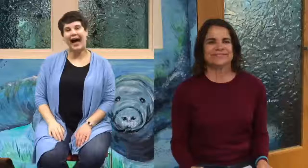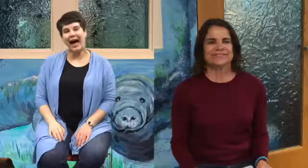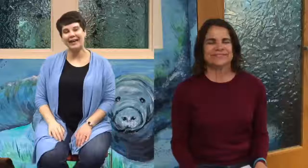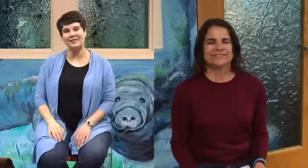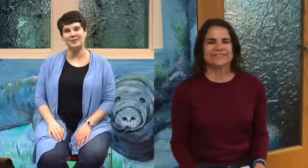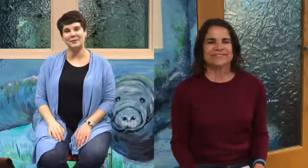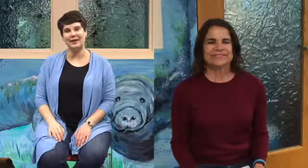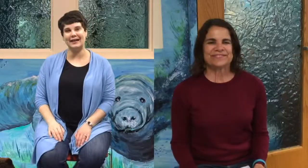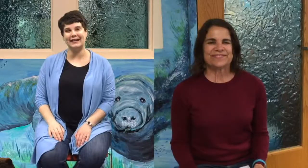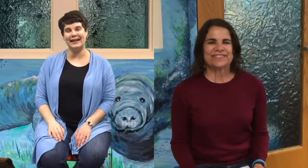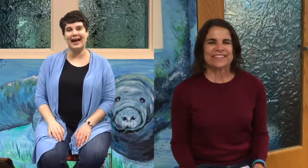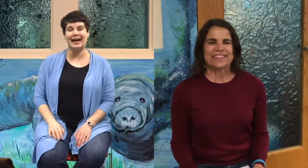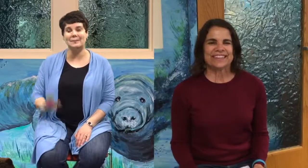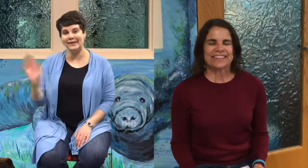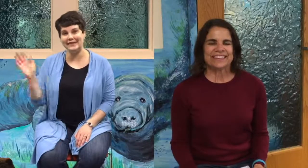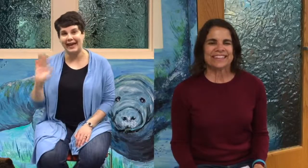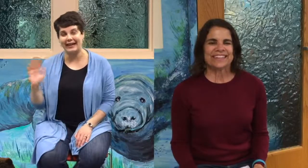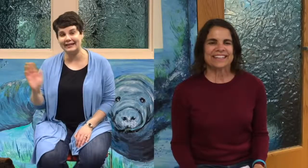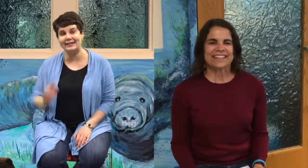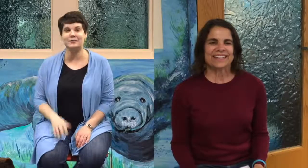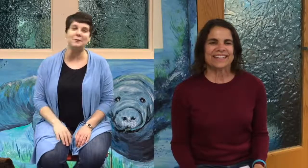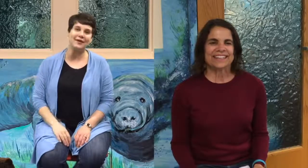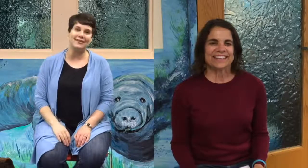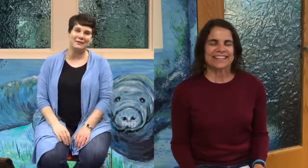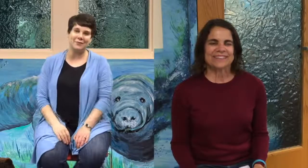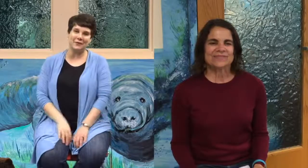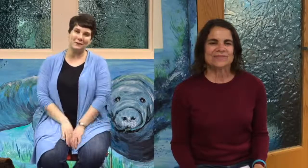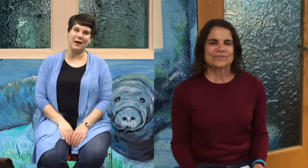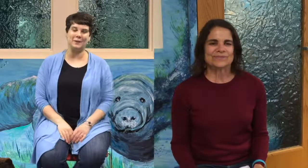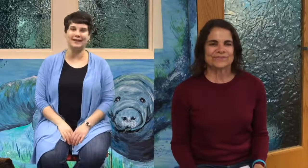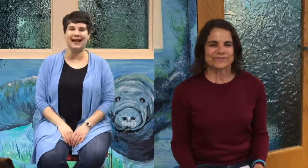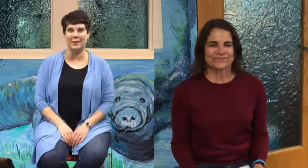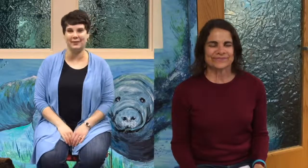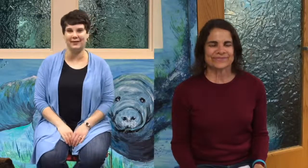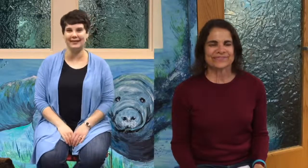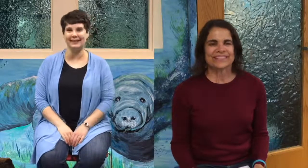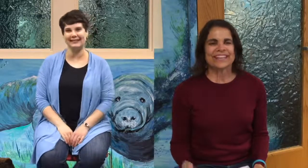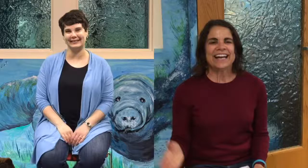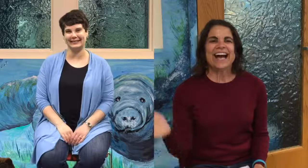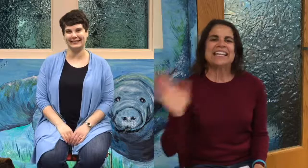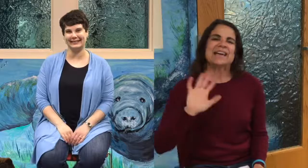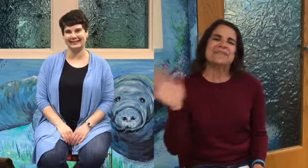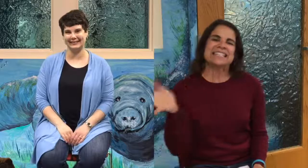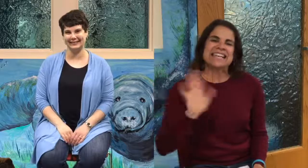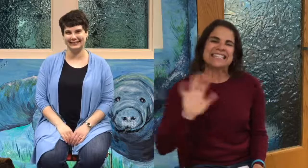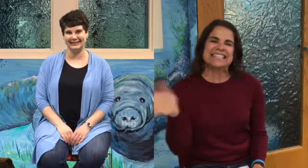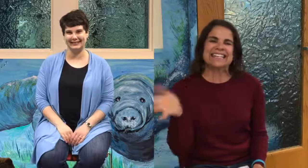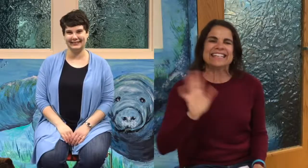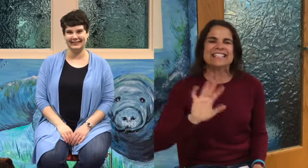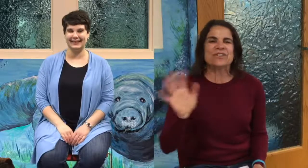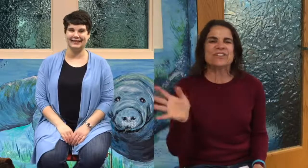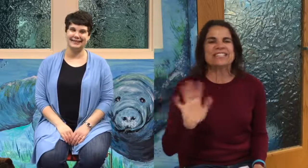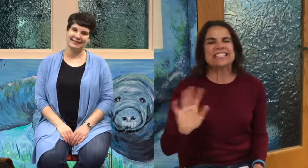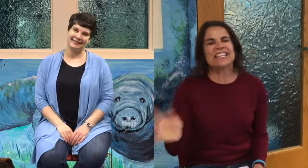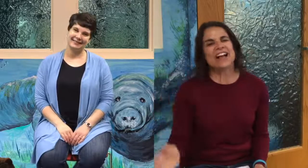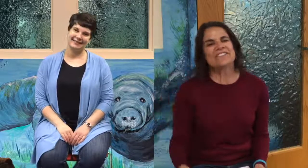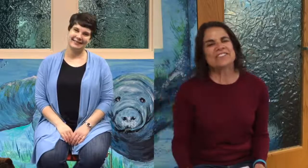Hi everyone, I'm Miss Natalie from Westlake Porter Public Library. Hi, and I'm Miss Nancy. It's so good to see all of you